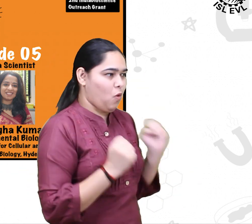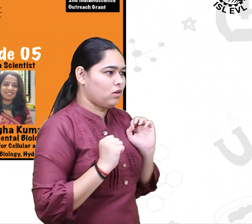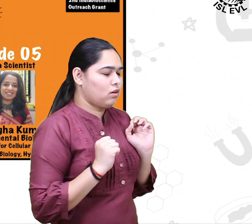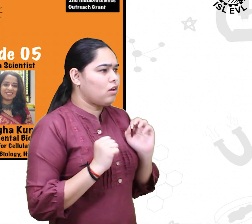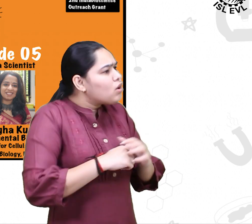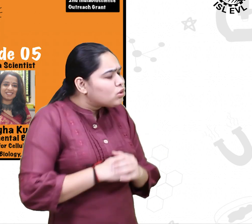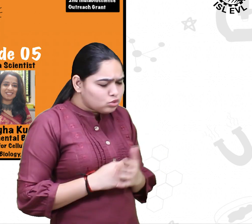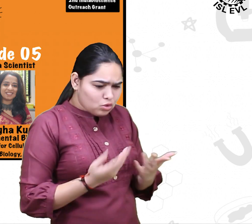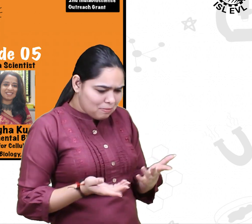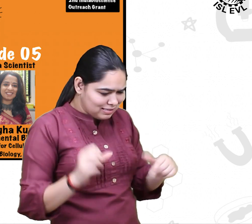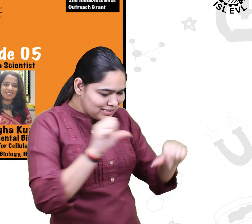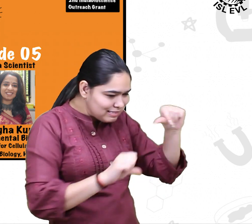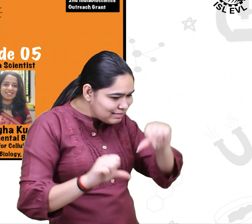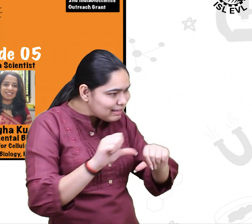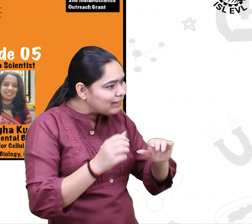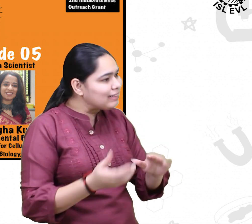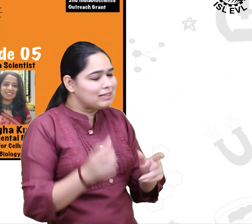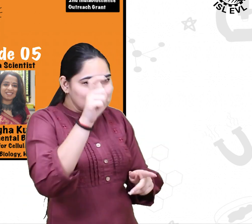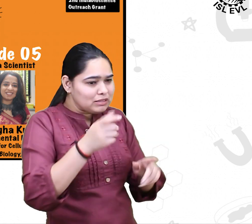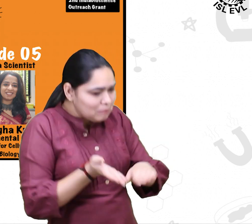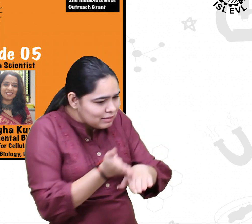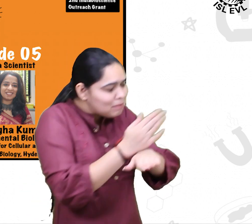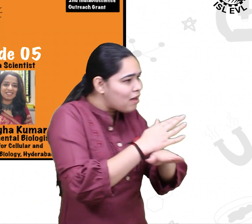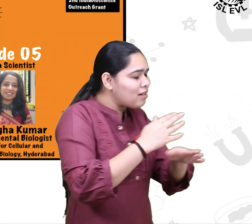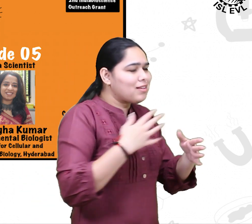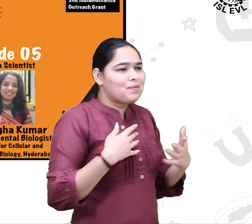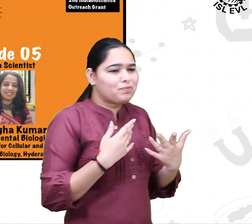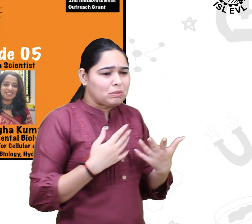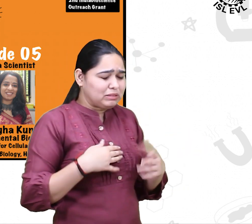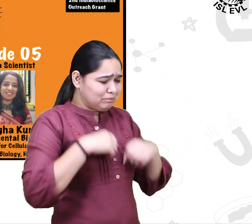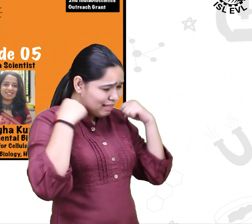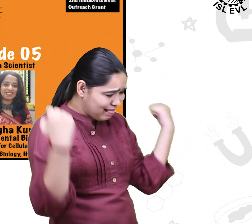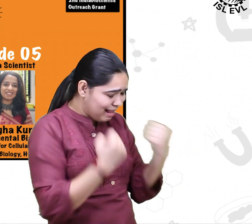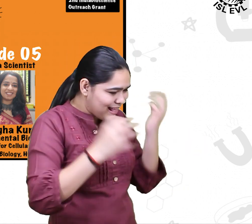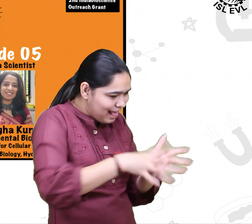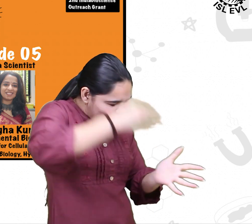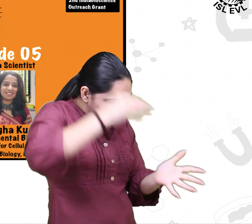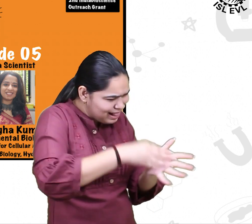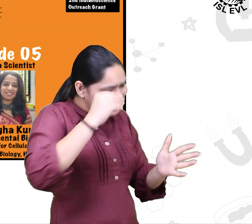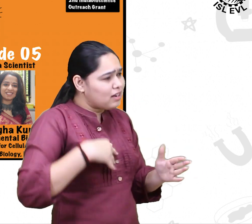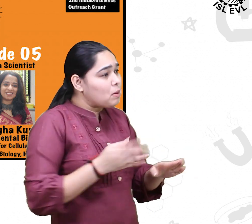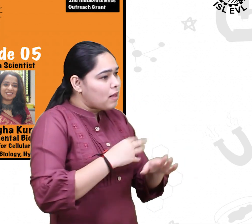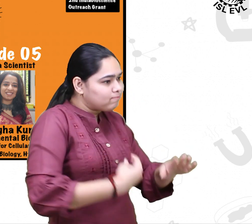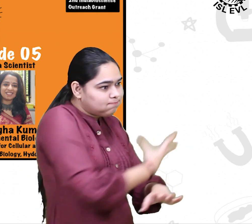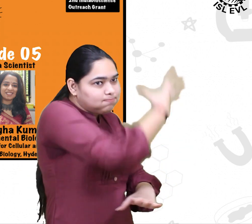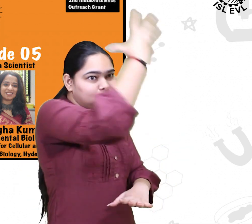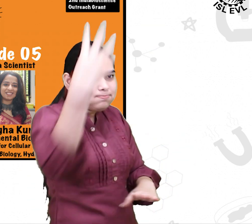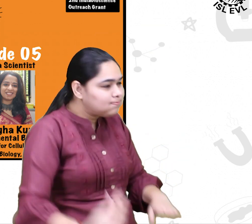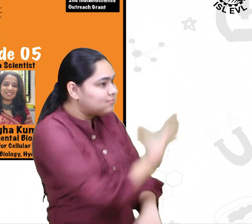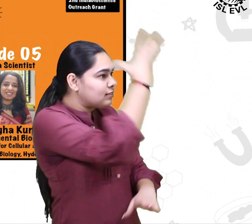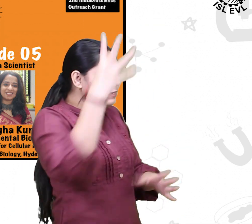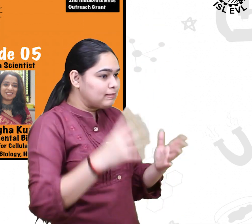time and how different structures form. Becoming a scientist will give me a full-time, full-day chance to